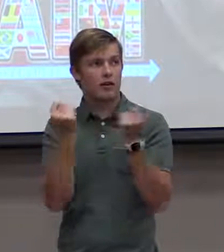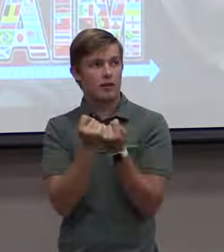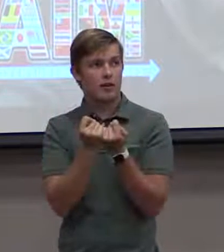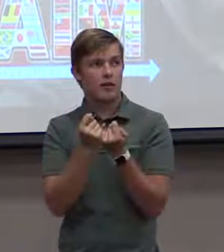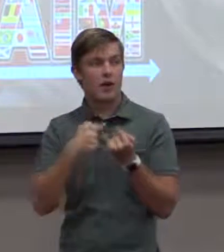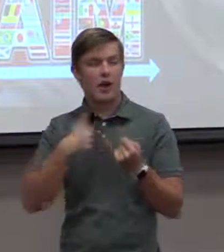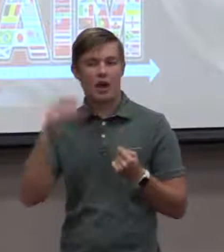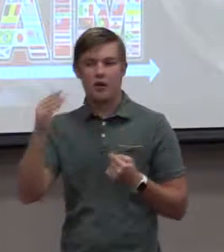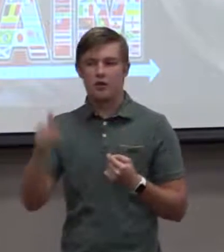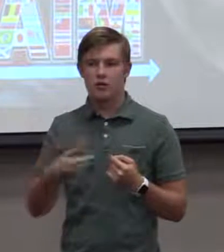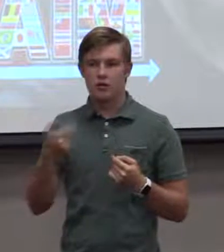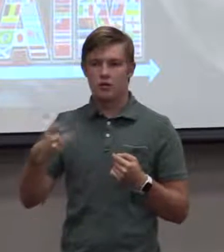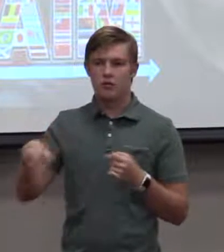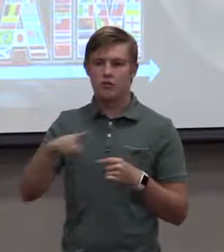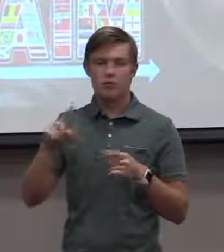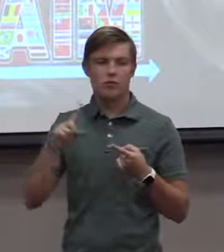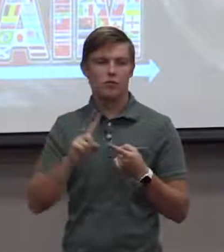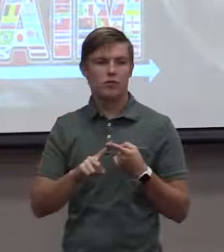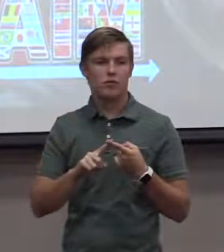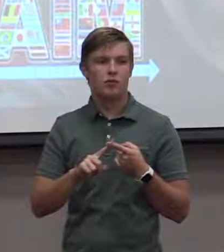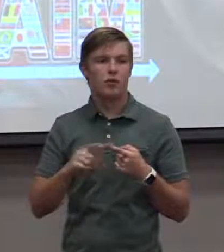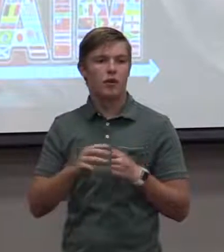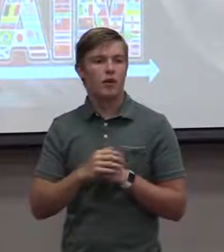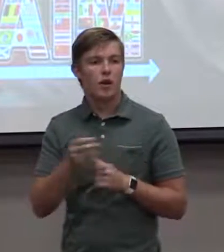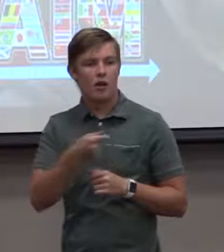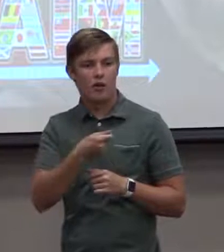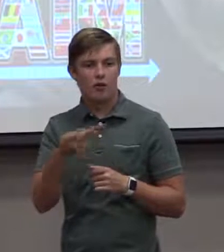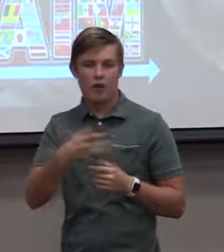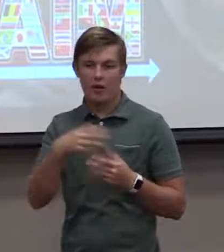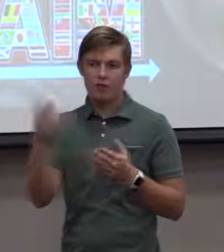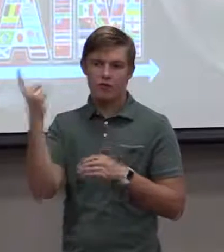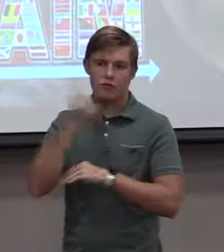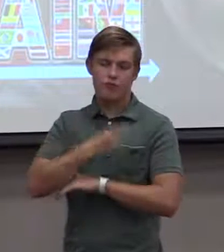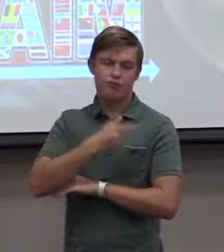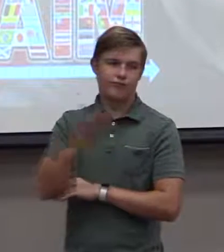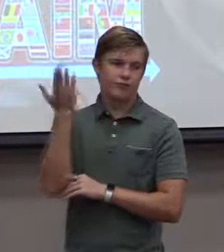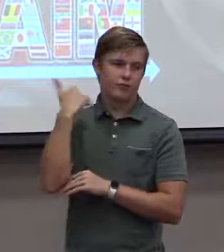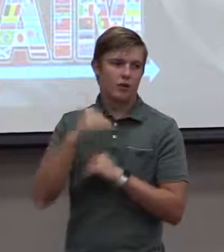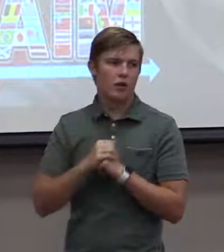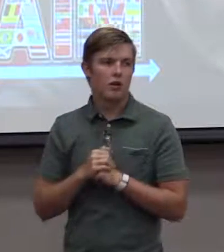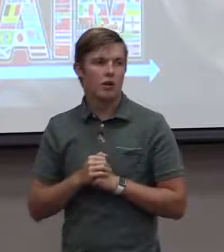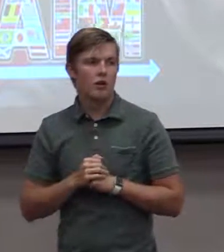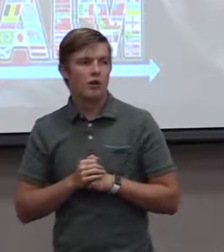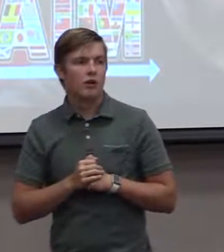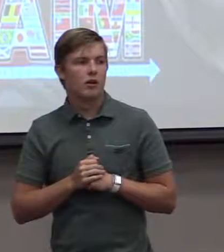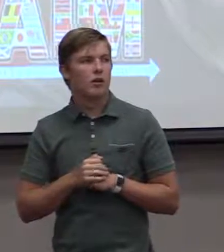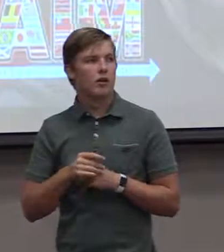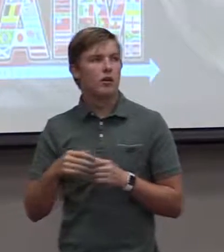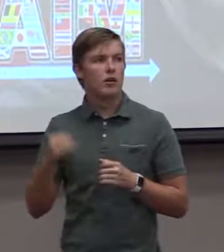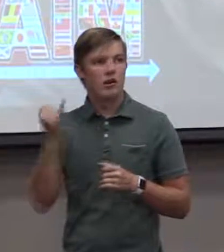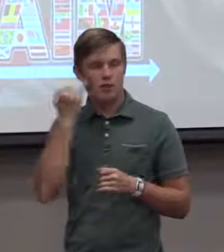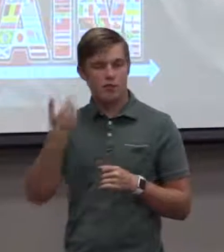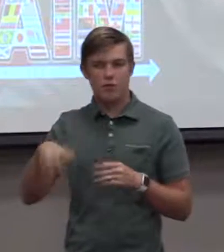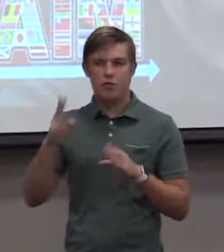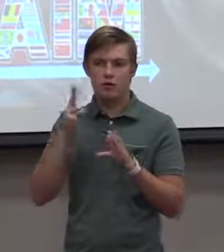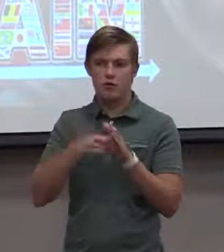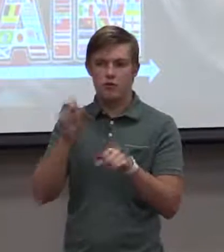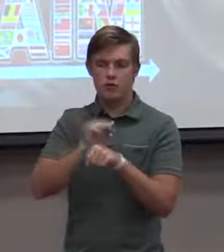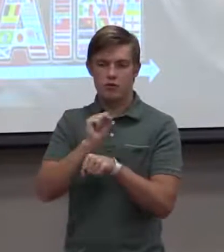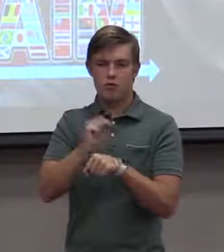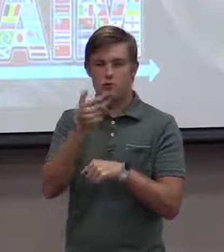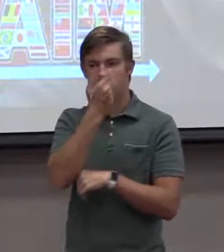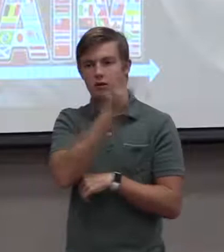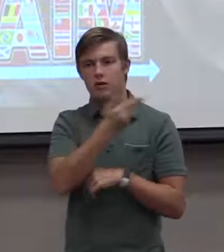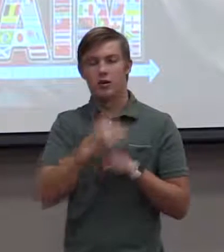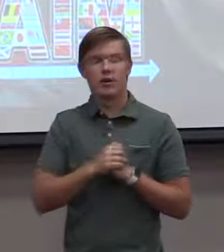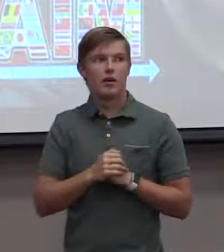to them a few days ago. And having AIM students with us has been really exciting, very fruitful. And if you were to join the work in Alaska, you would at some form